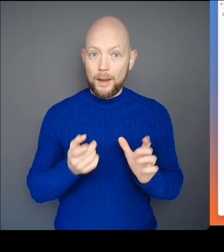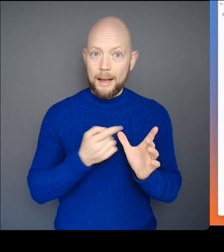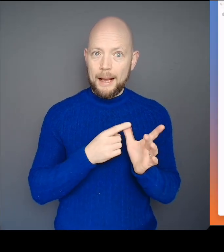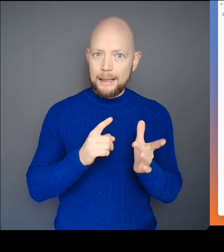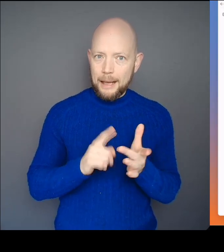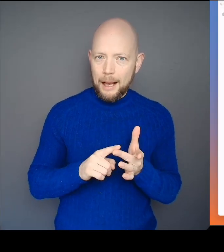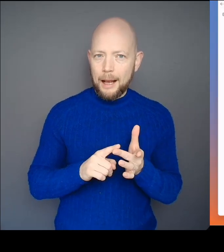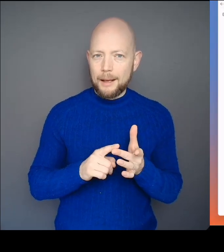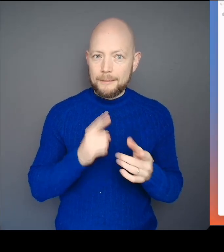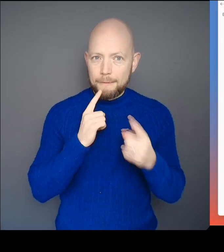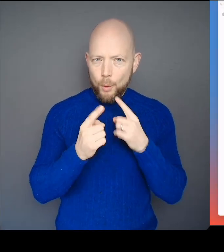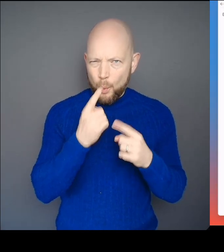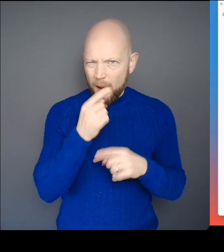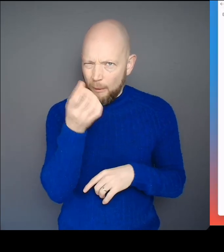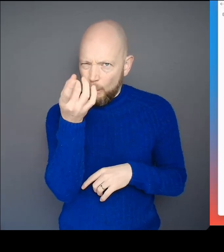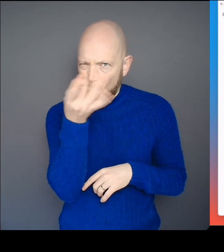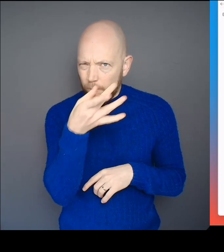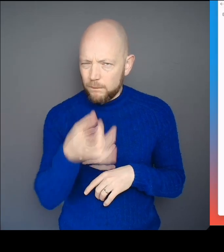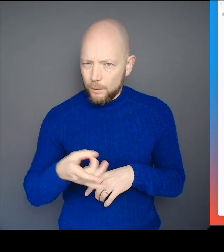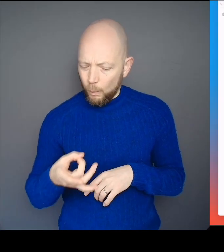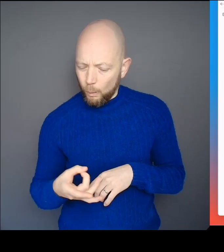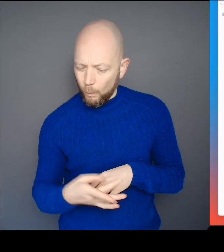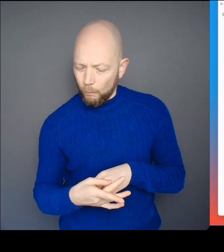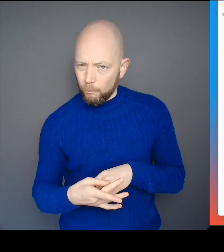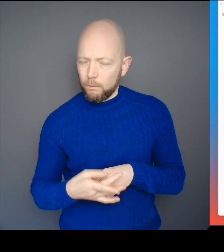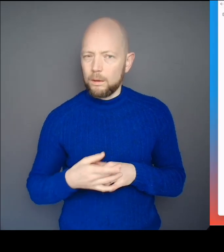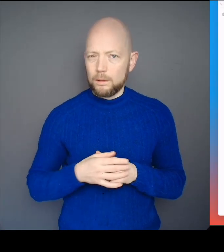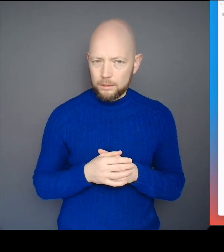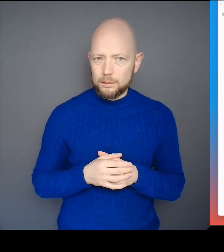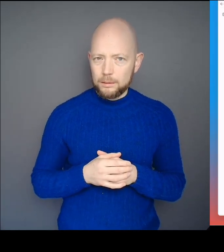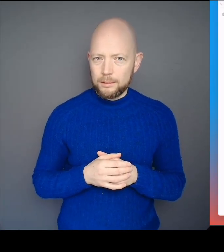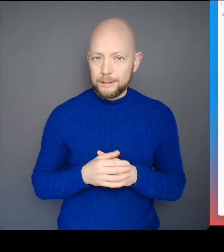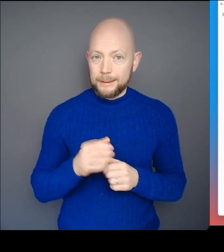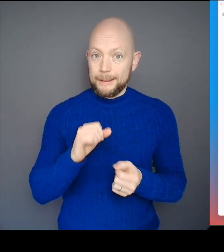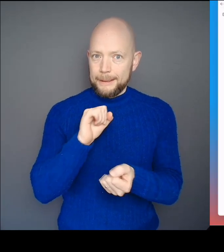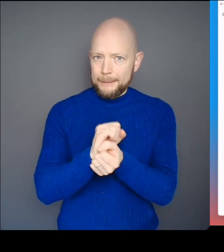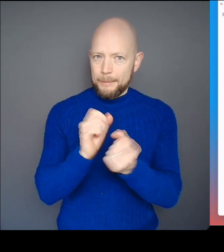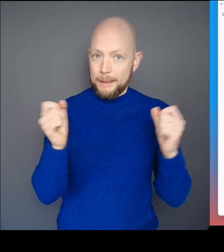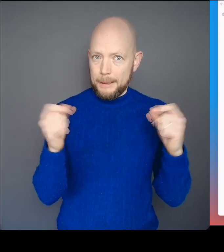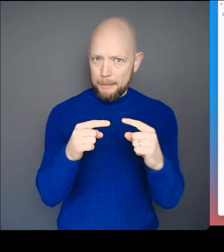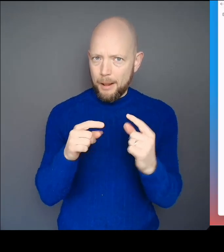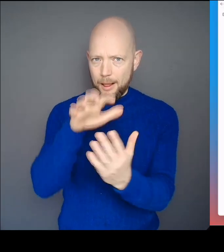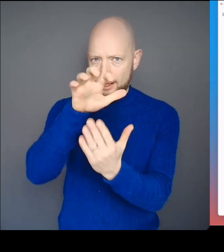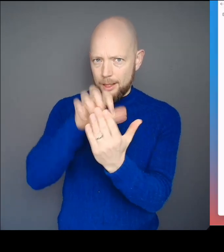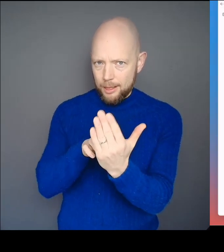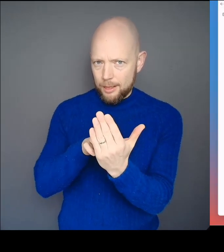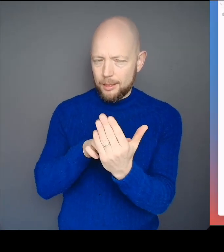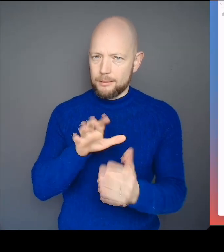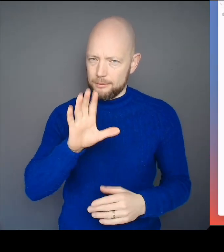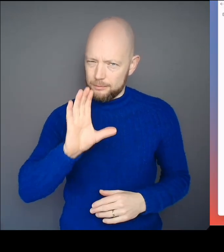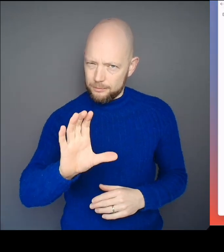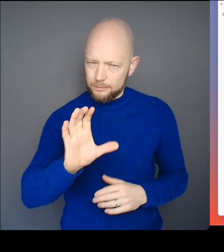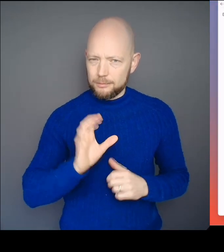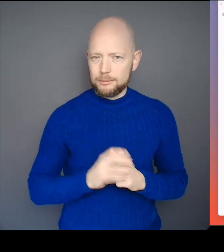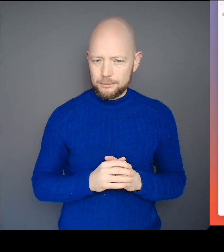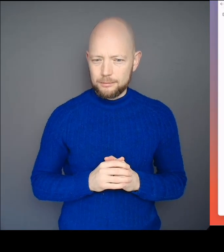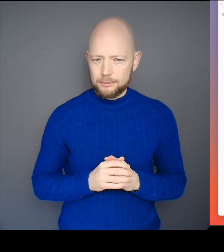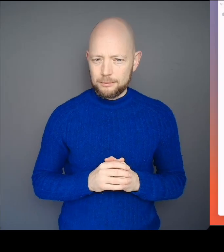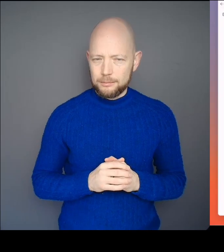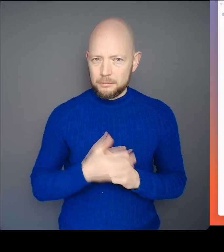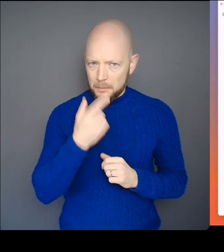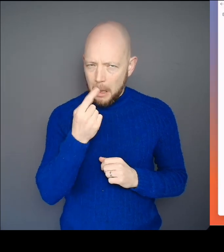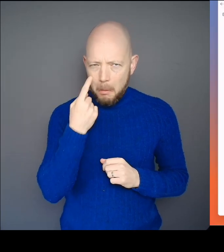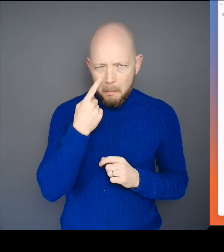of AI-based top and tail, and perhaps I want to change some of these other things. Again, let's get rid